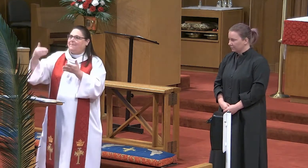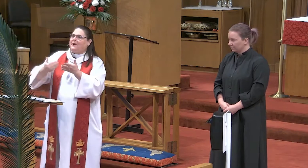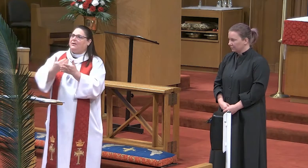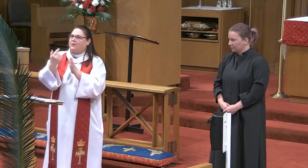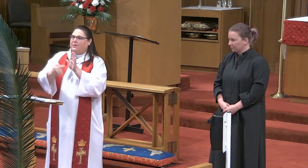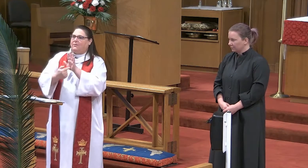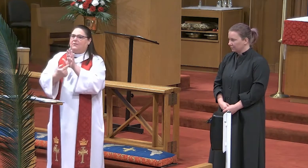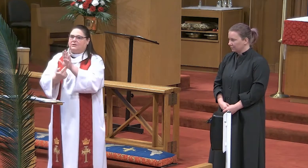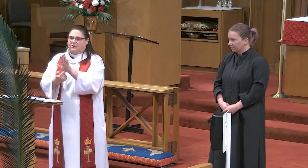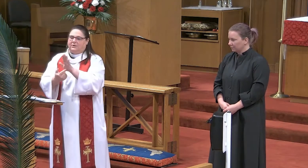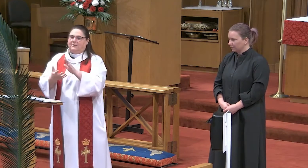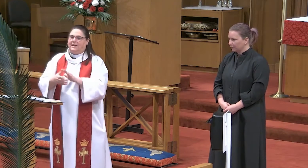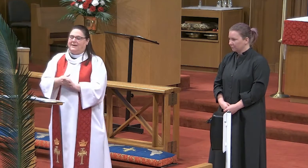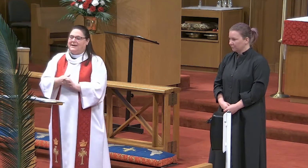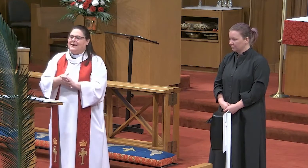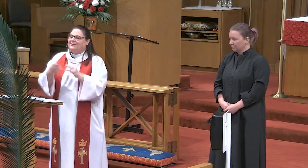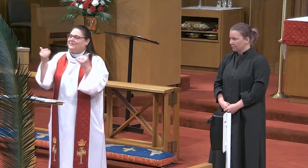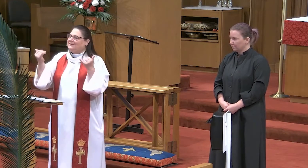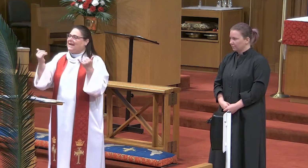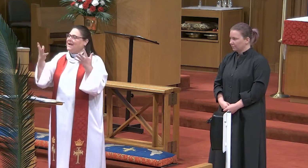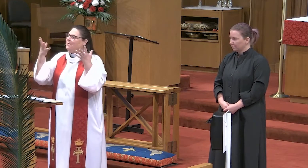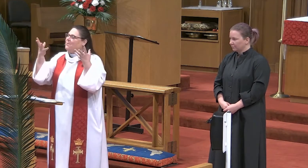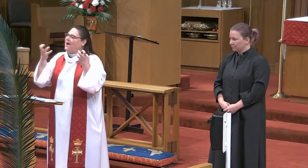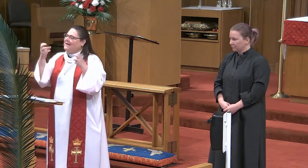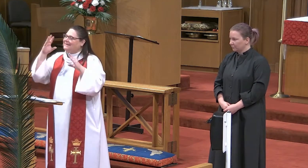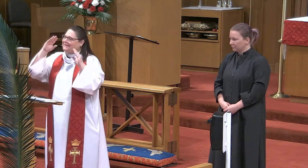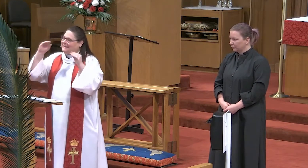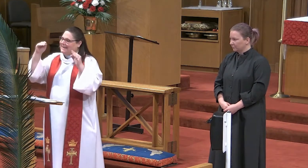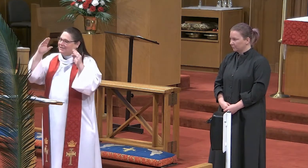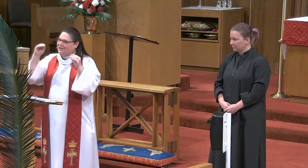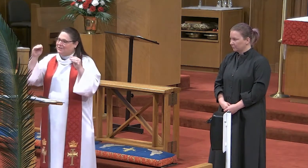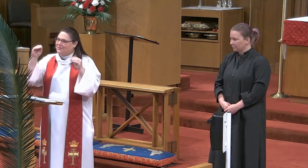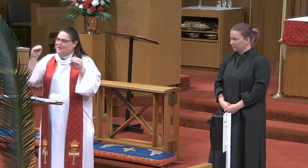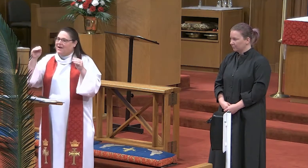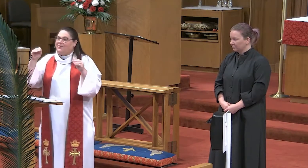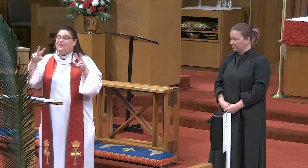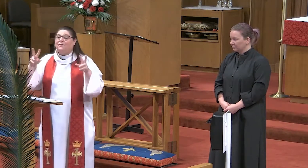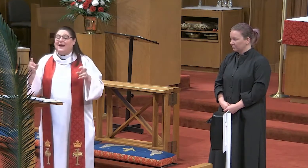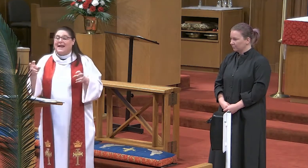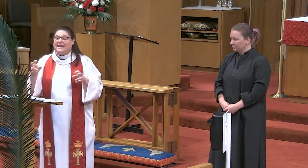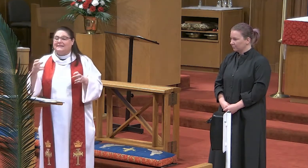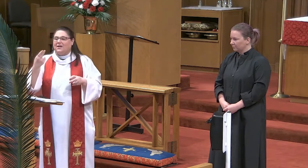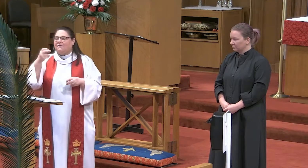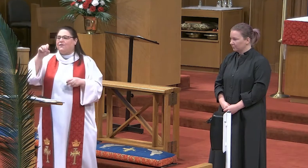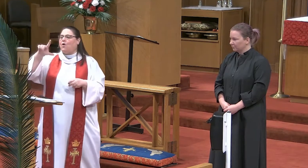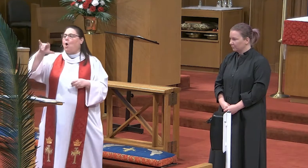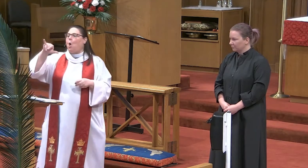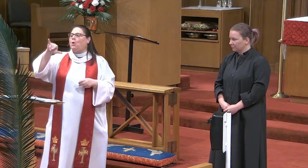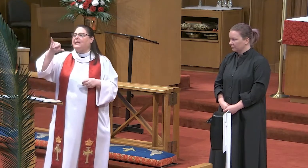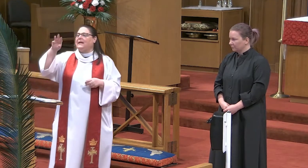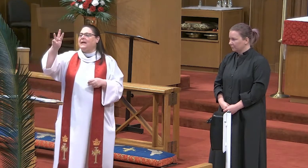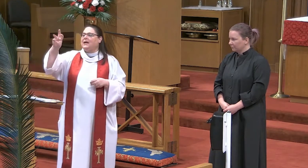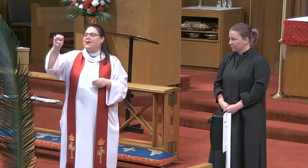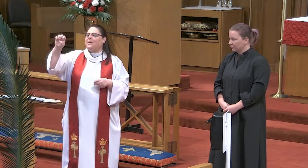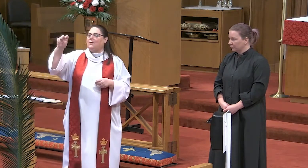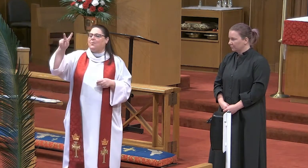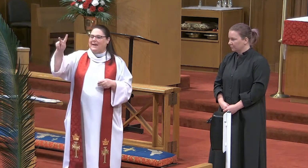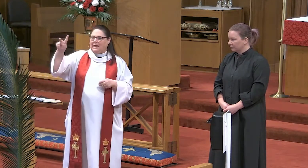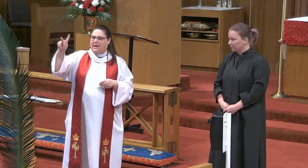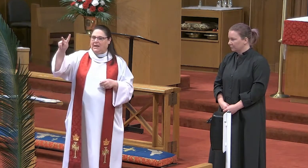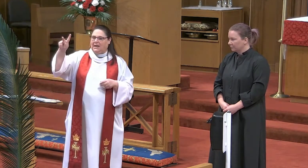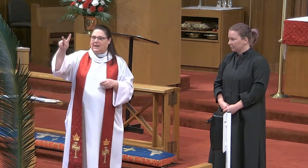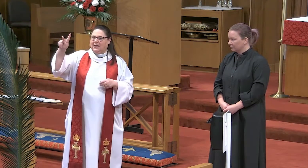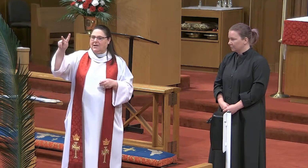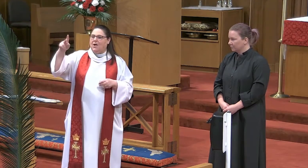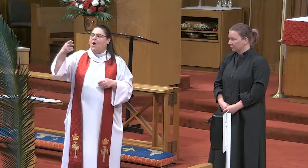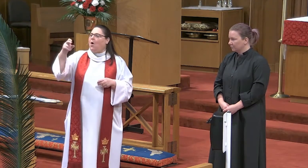learn something new in order to show that. So today we wanted to teach you the phrase for Holy